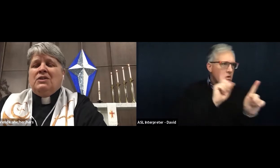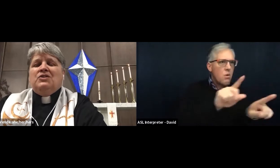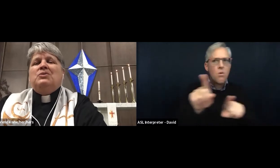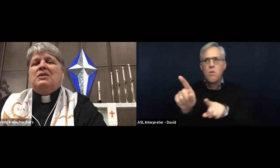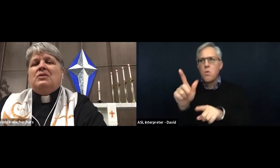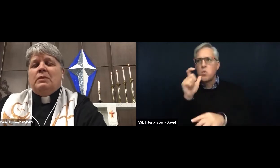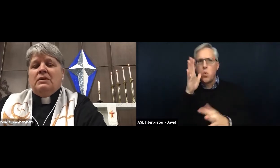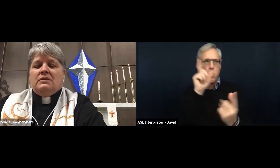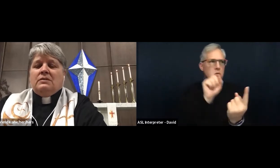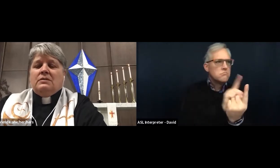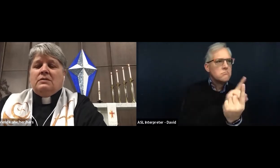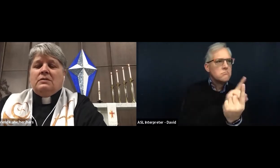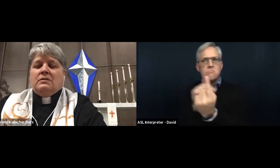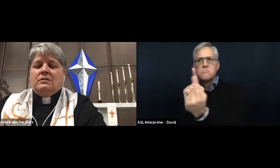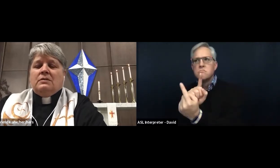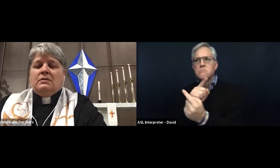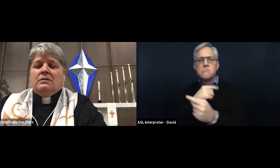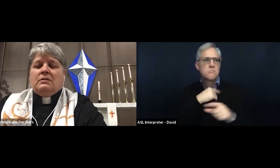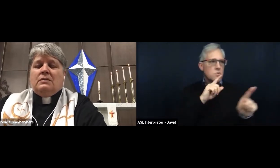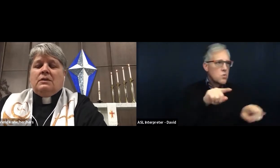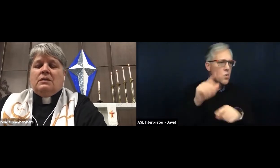What will he do in those places?